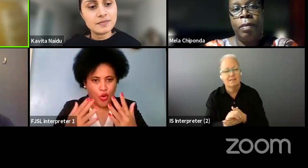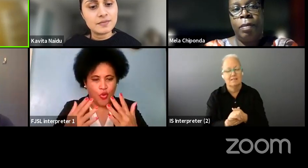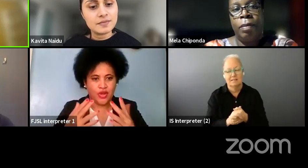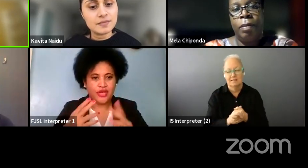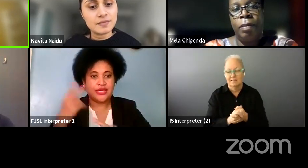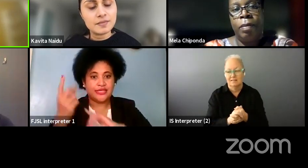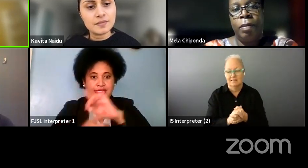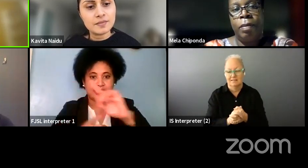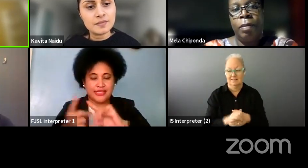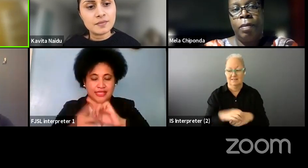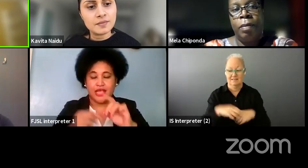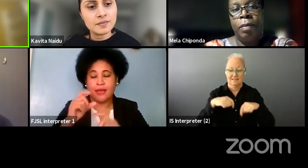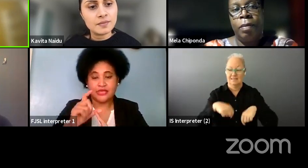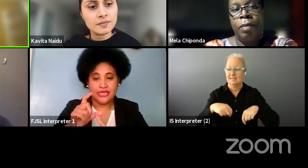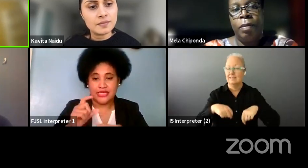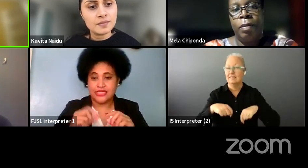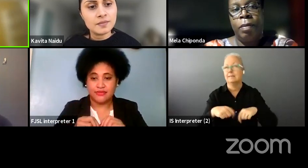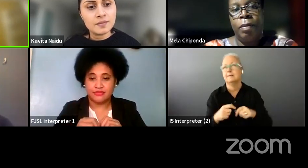not just